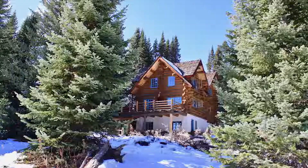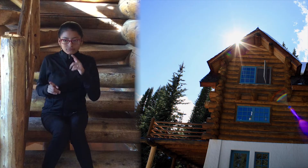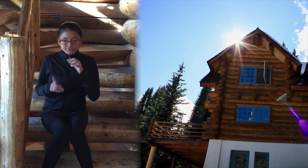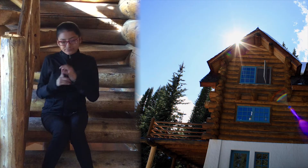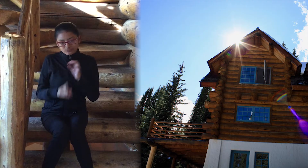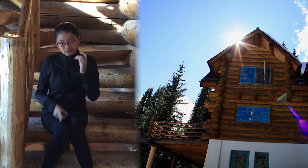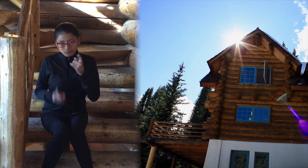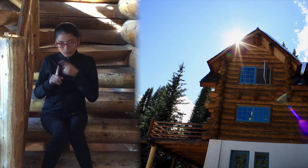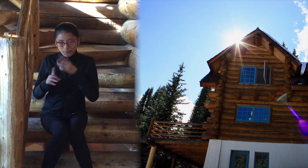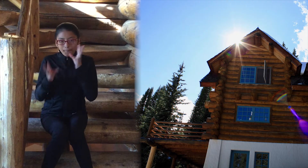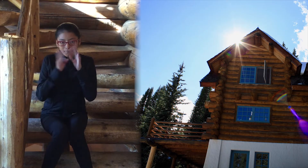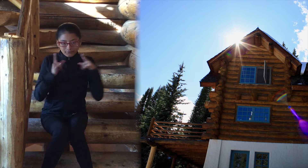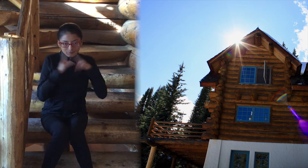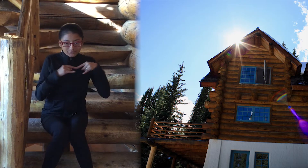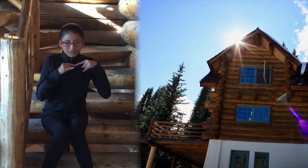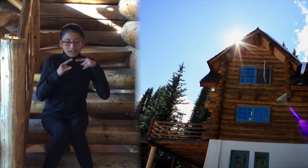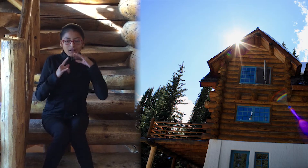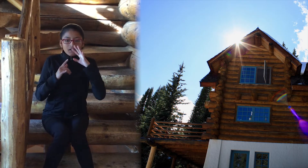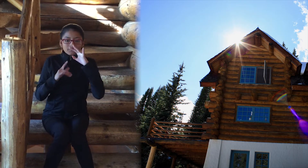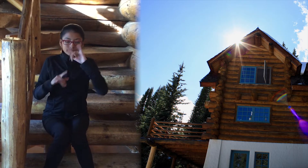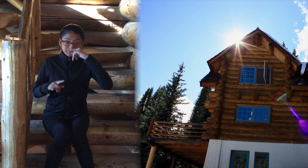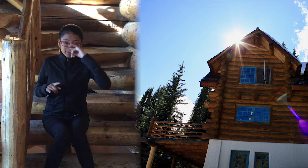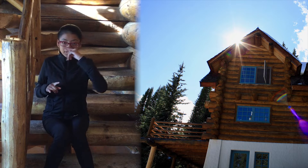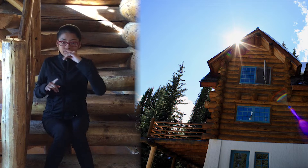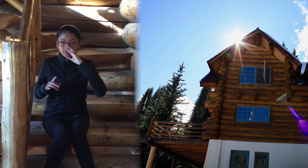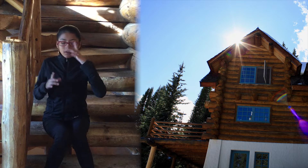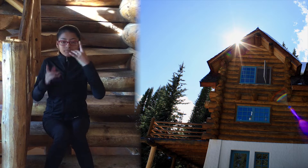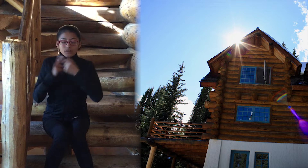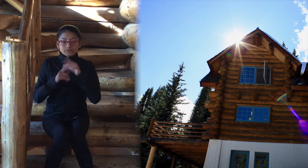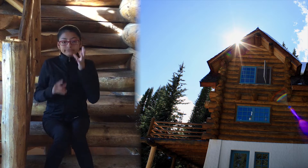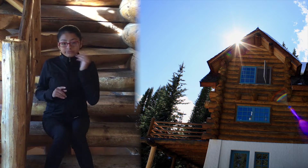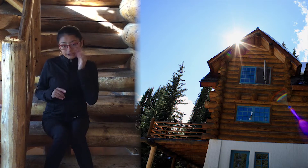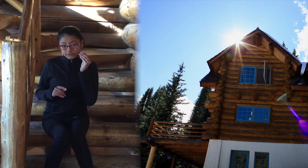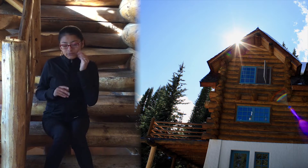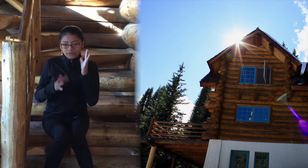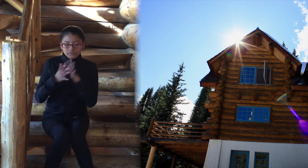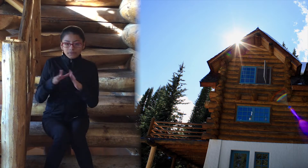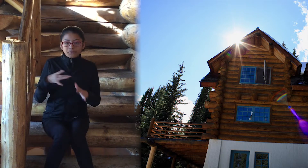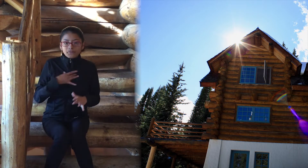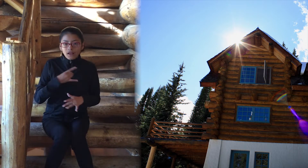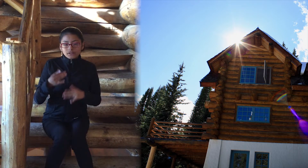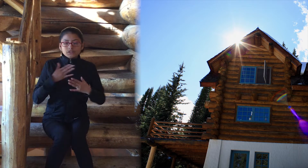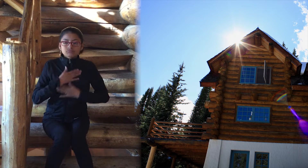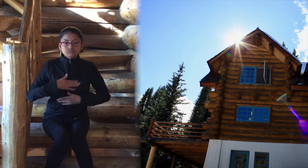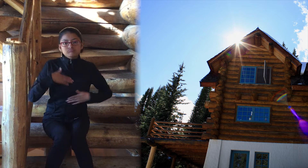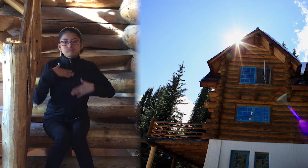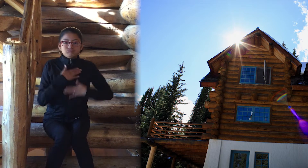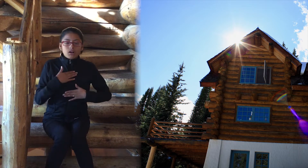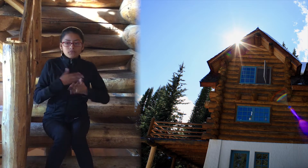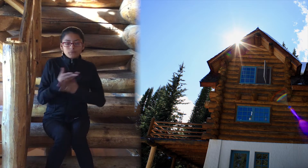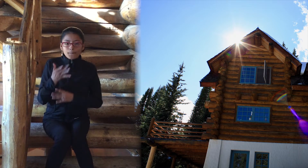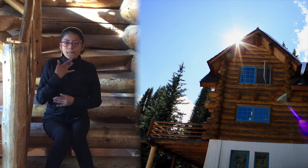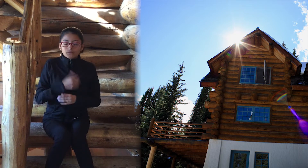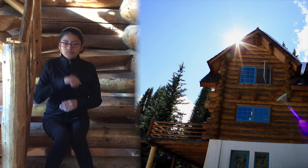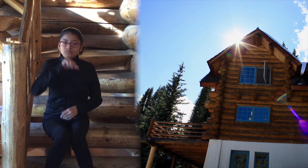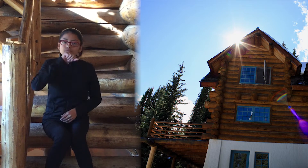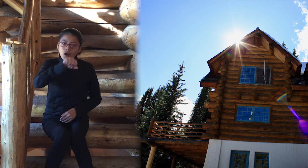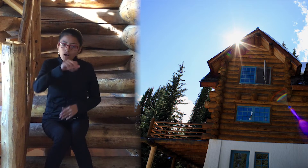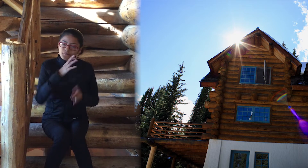I loved coming here to the cabin to camp. All the kids got together. We really, really liked being here. We loved